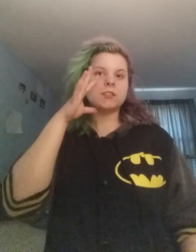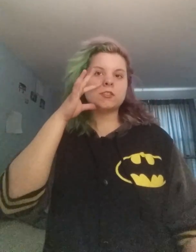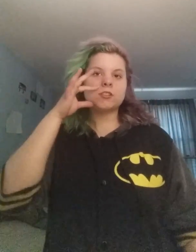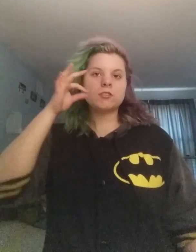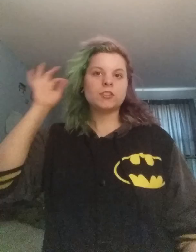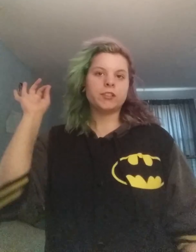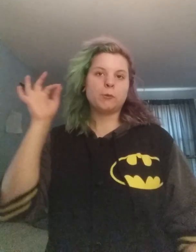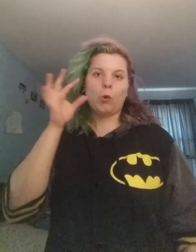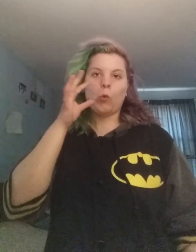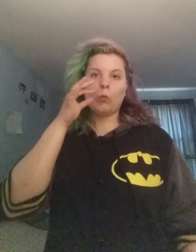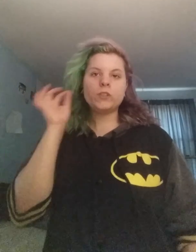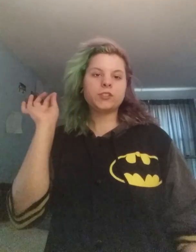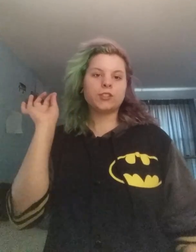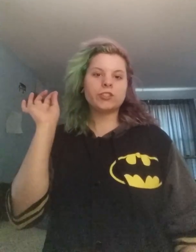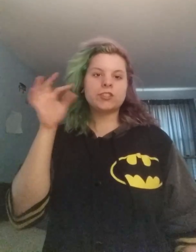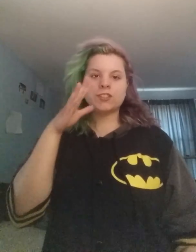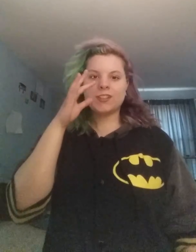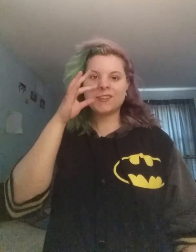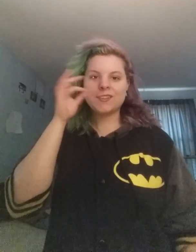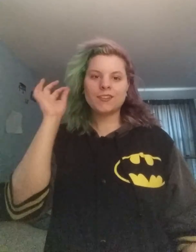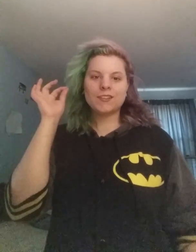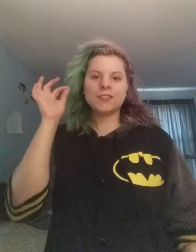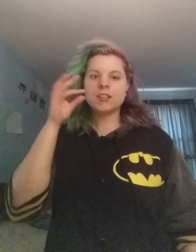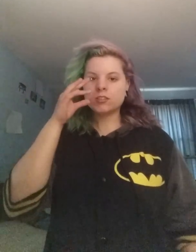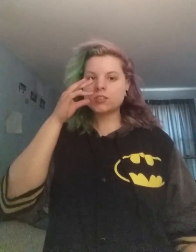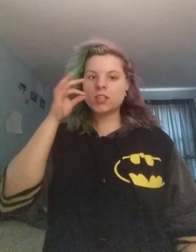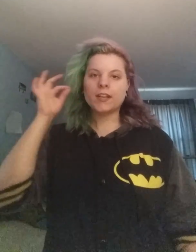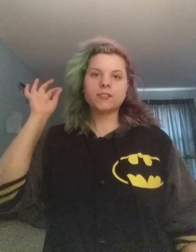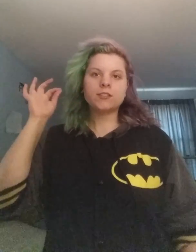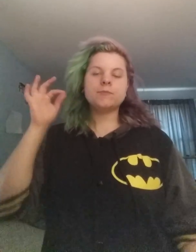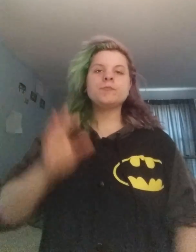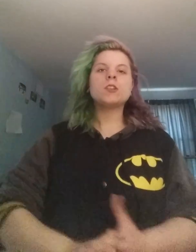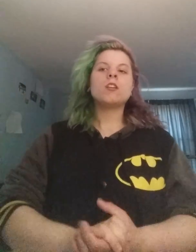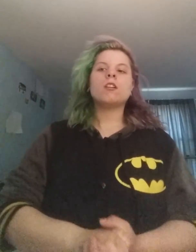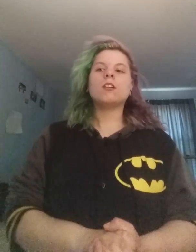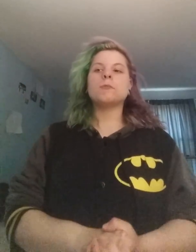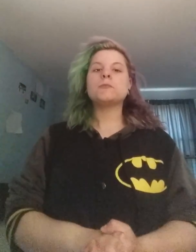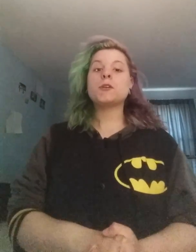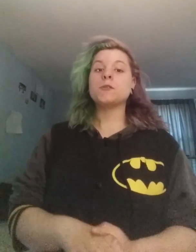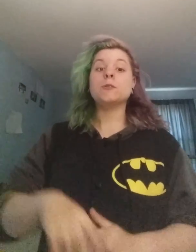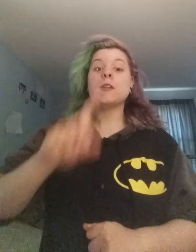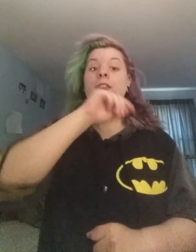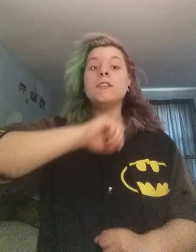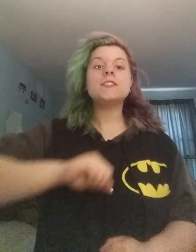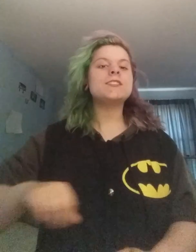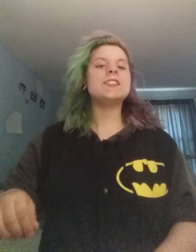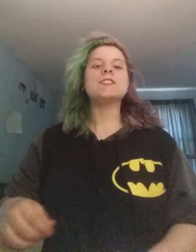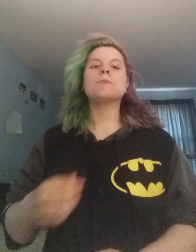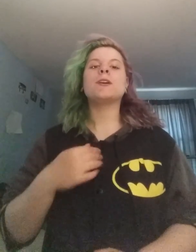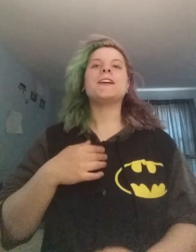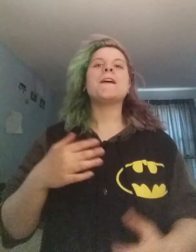face so like whiskers that's cat um turtle this is my